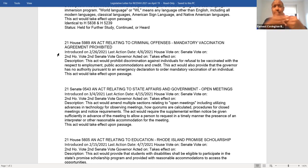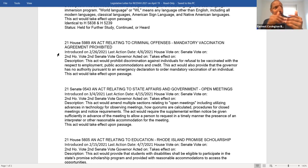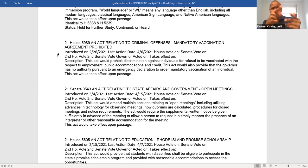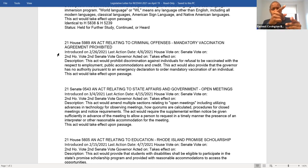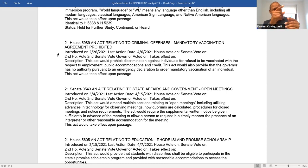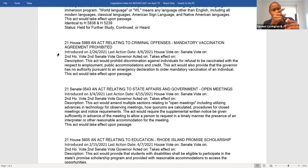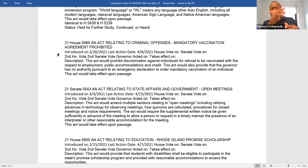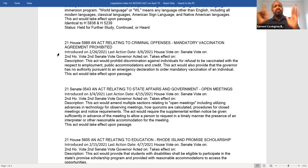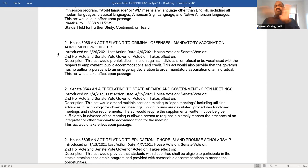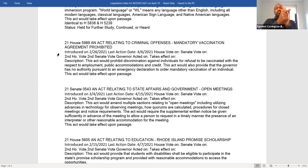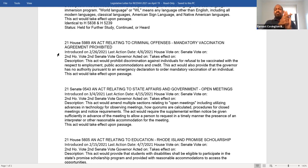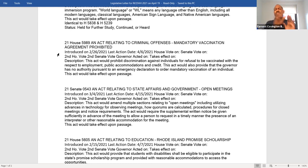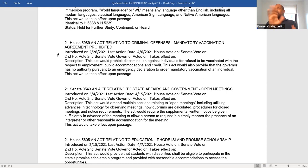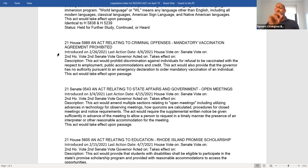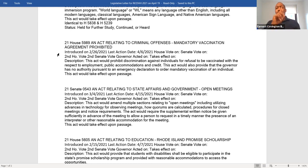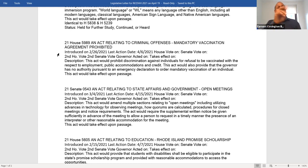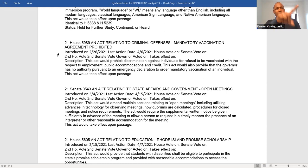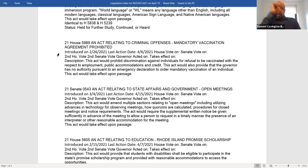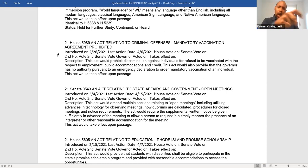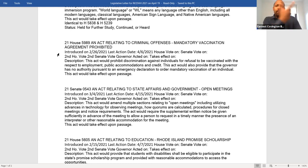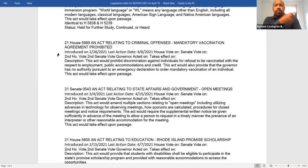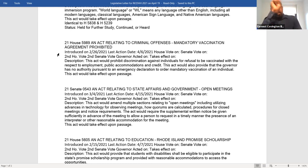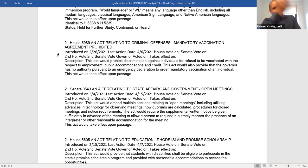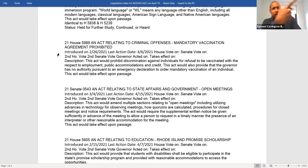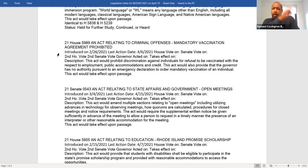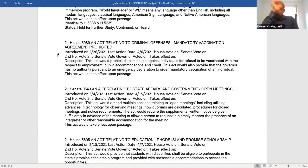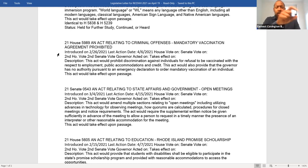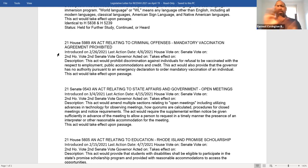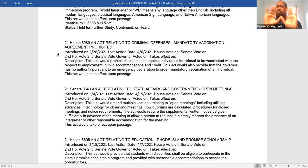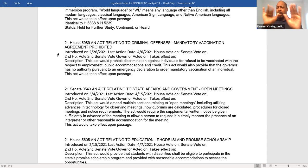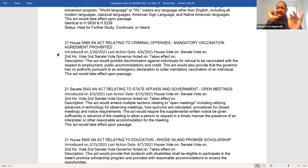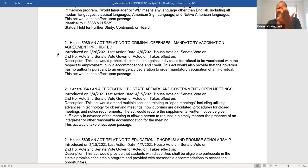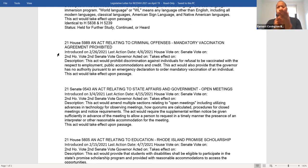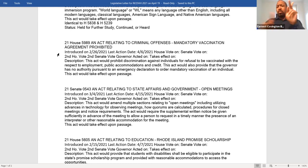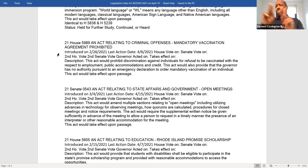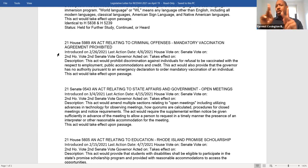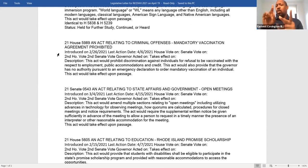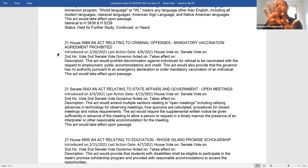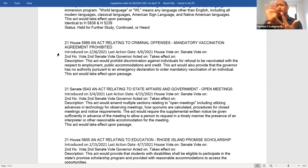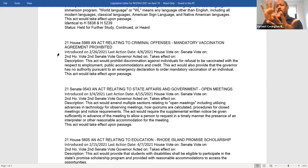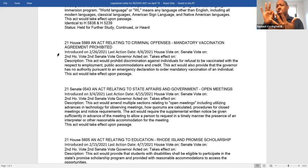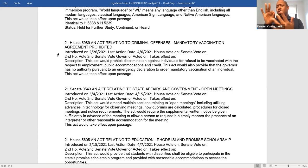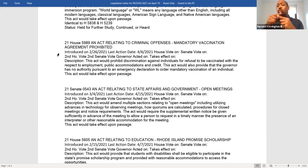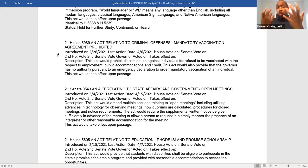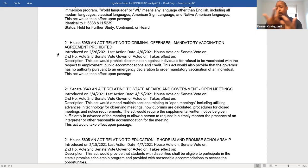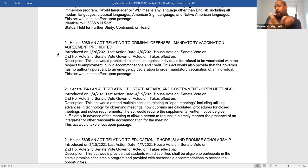they're told, since you don't have the vaccination, that there would be a requirement for vaccination. It was